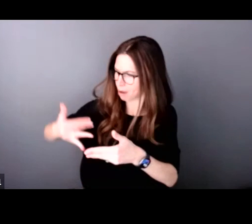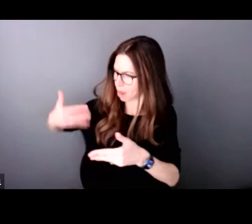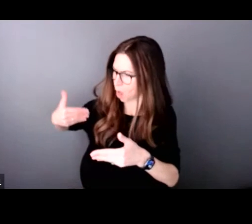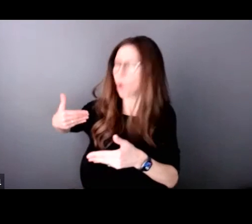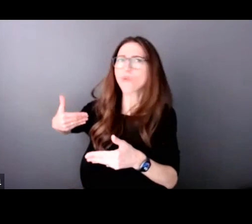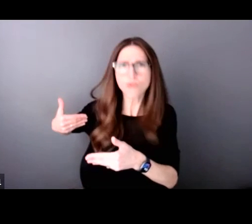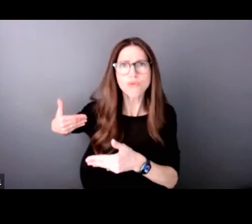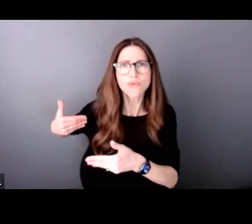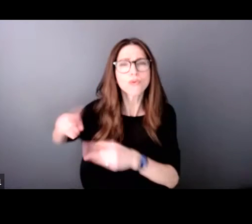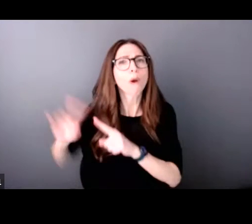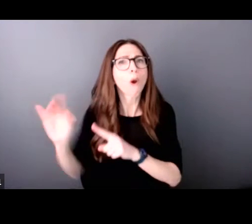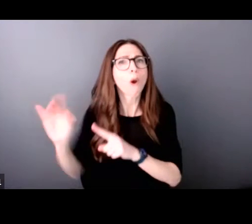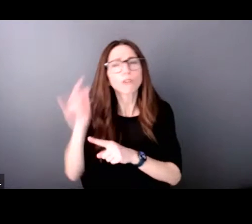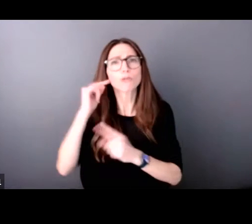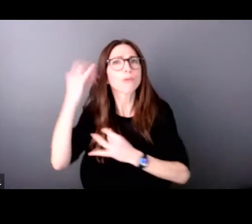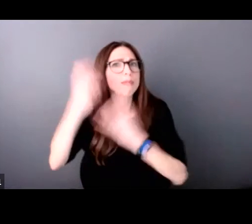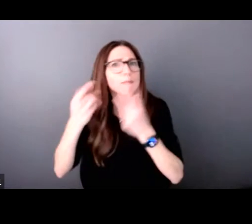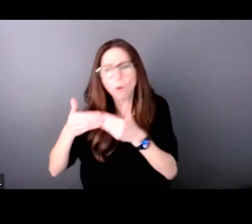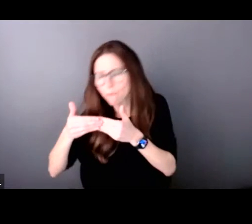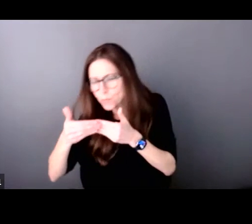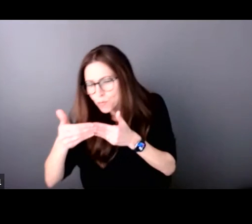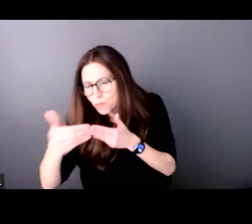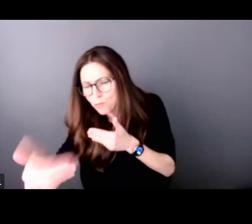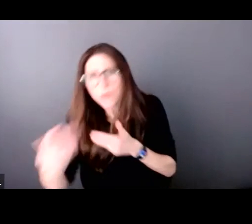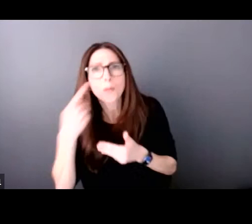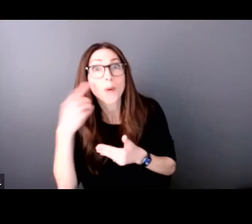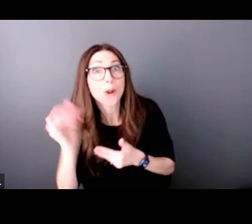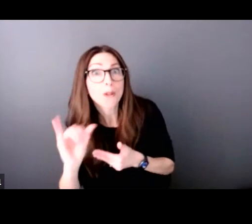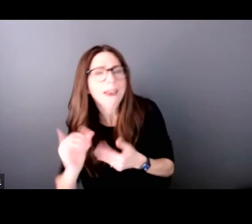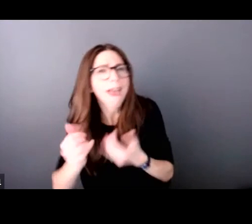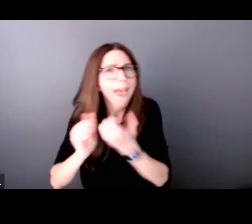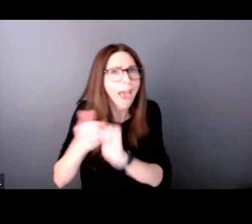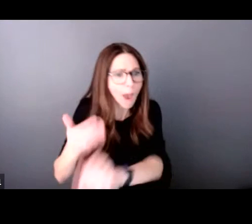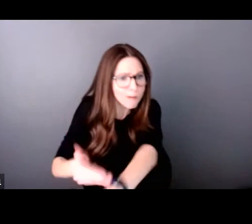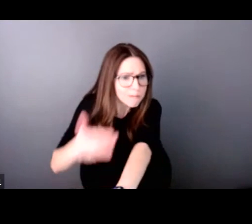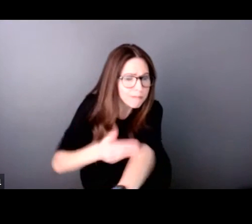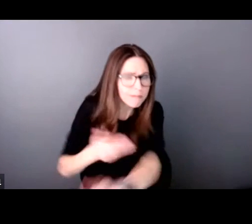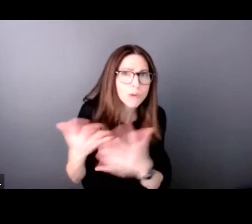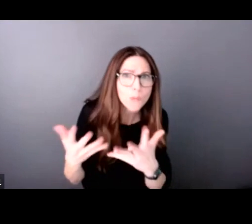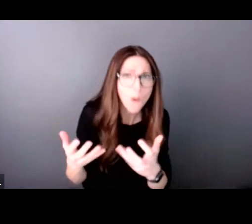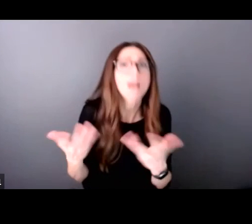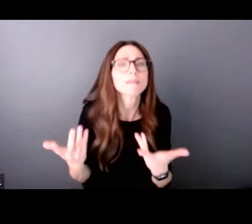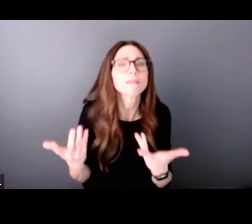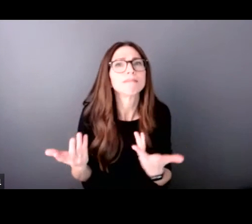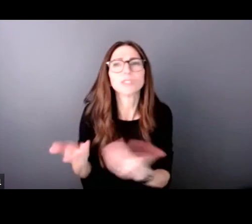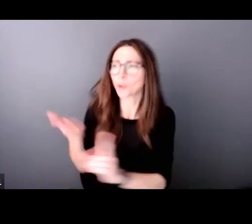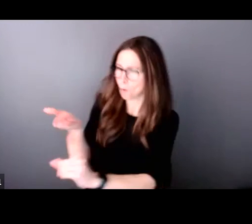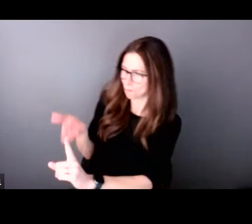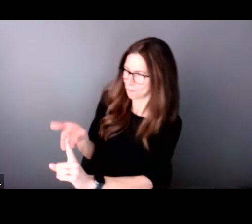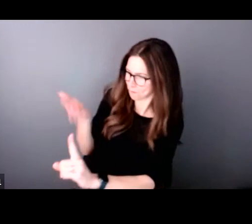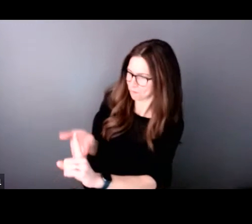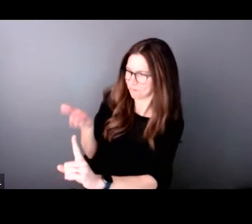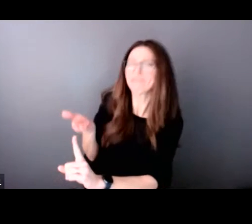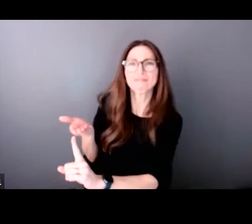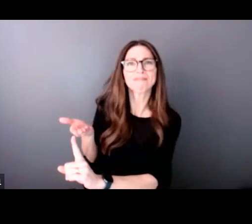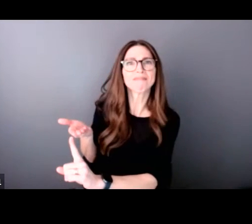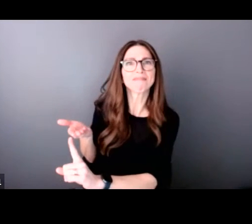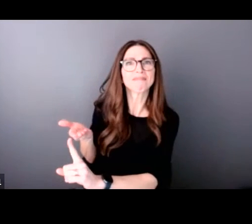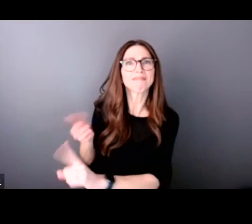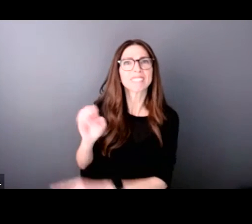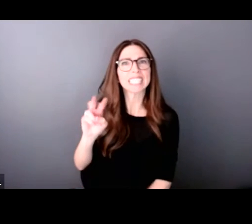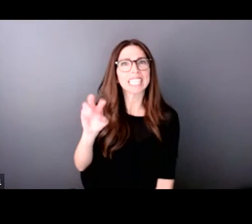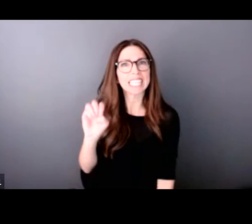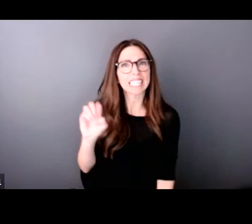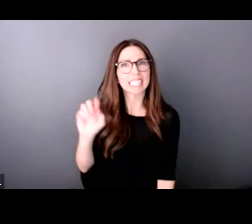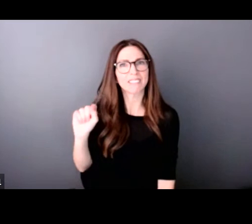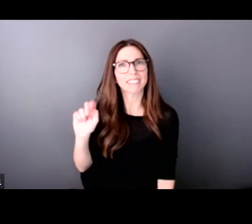doing so, we welcome Dr. Tuck in our efforts to imagine new possibilities for what that vision of collaboration looks like